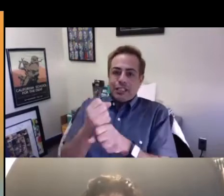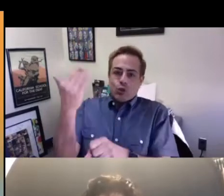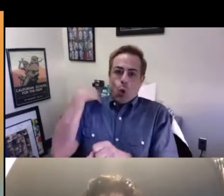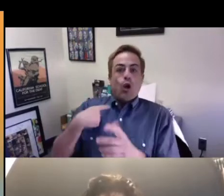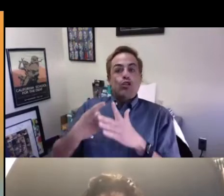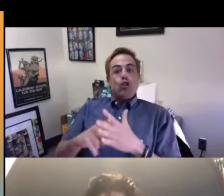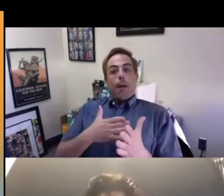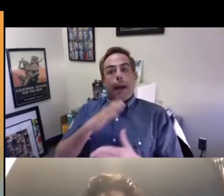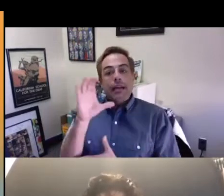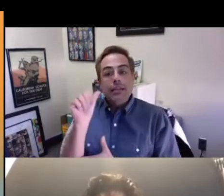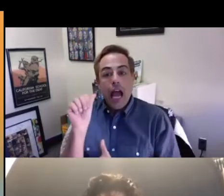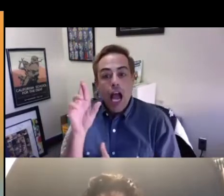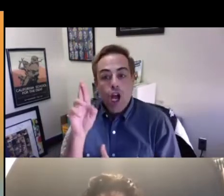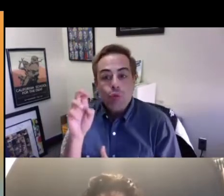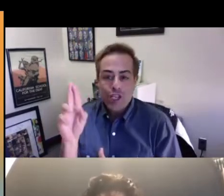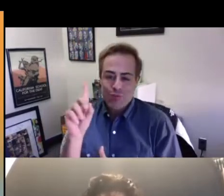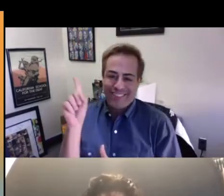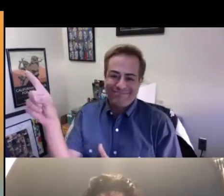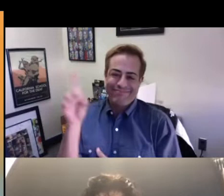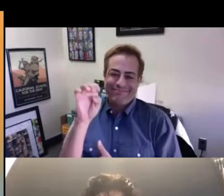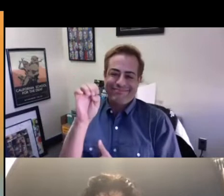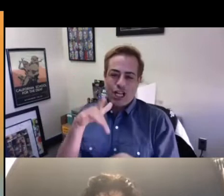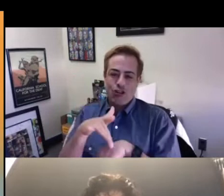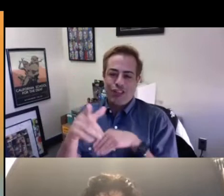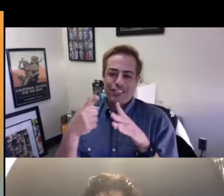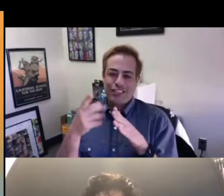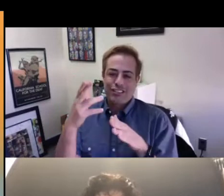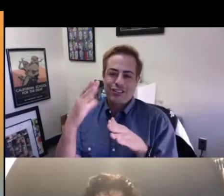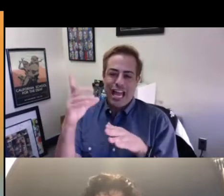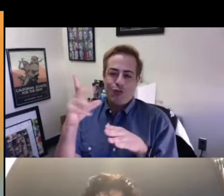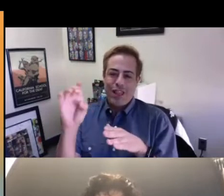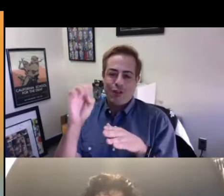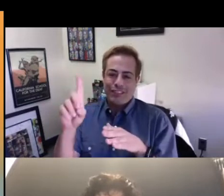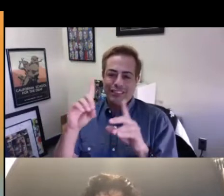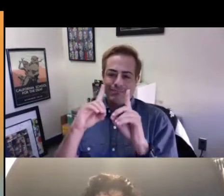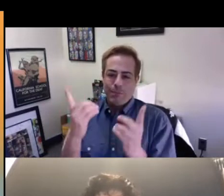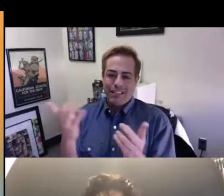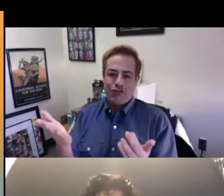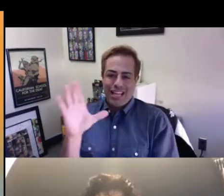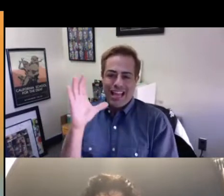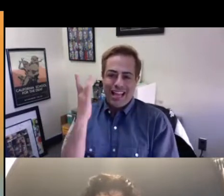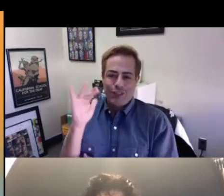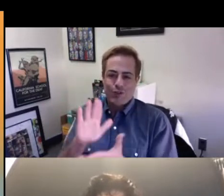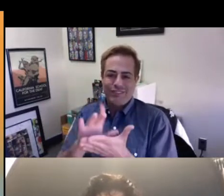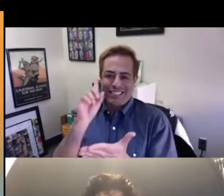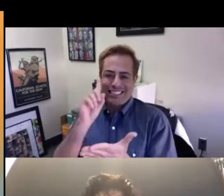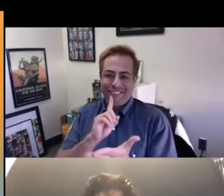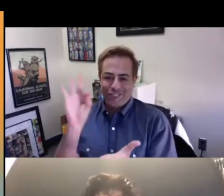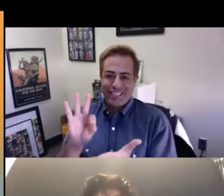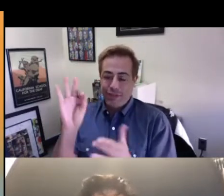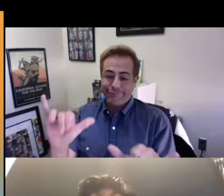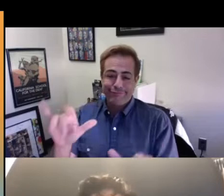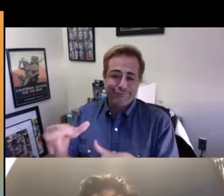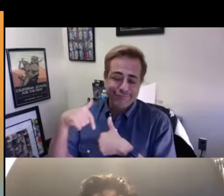begin, 26 years ago, I started my career in early childhood education department here